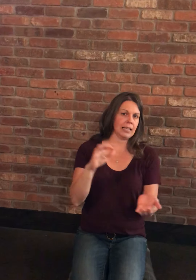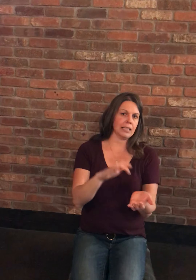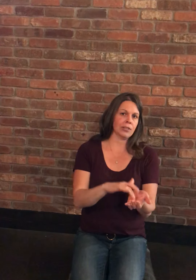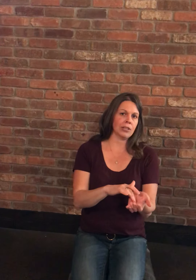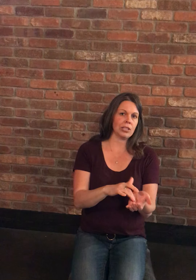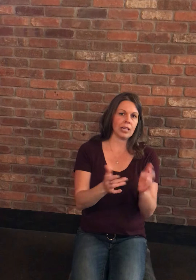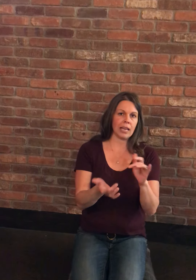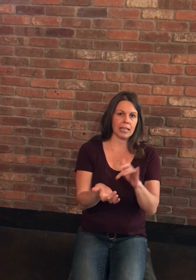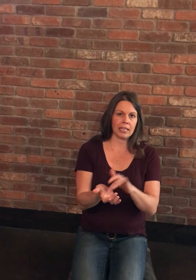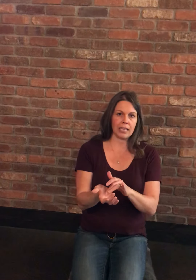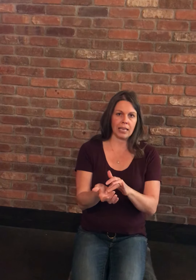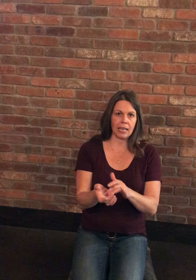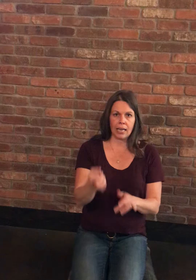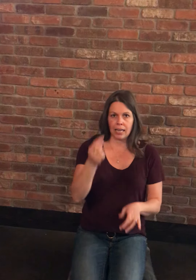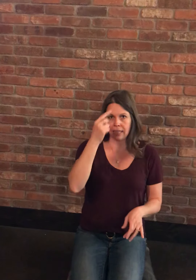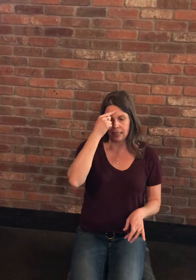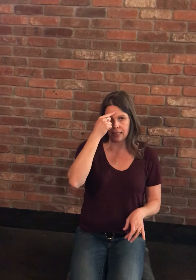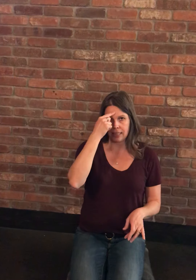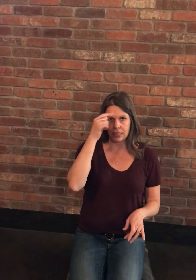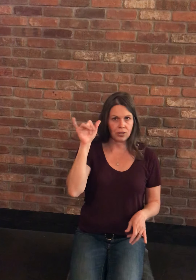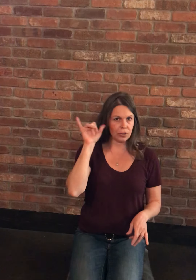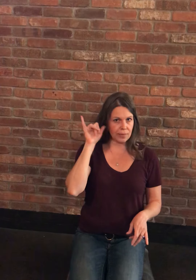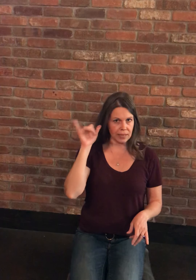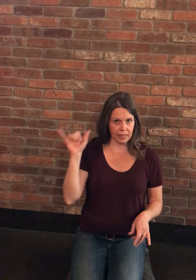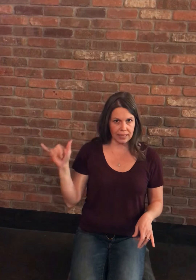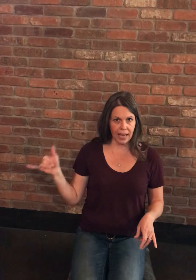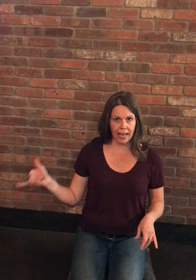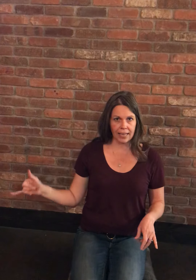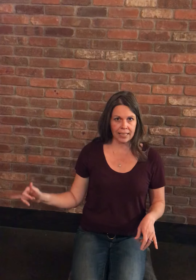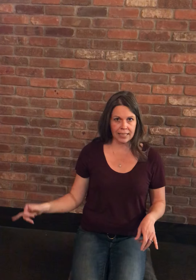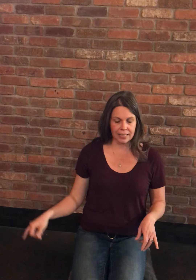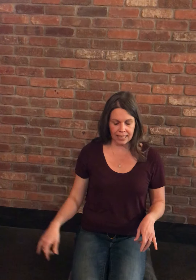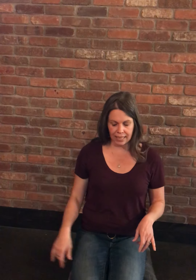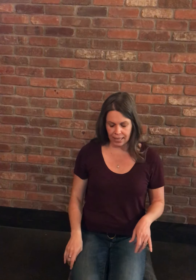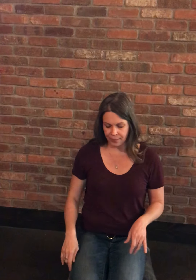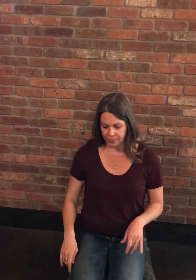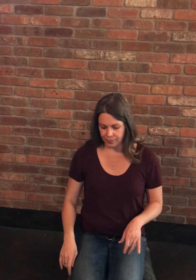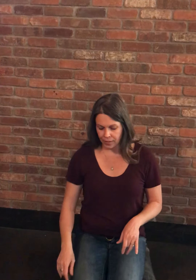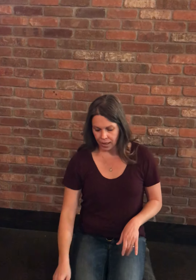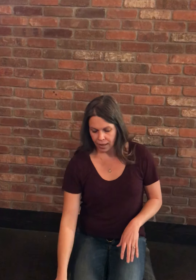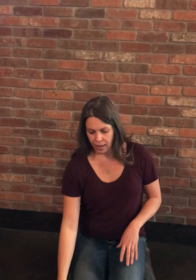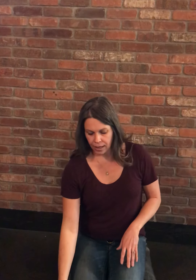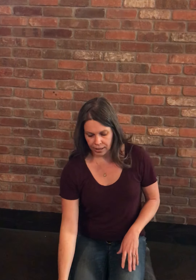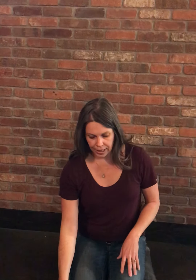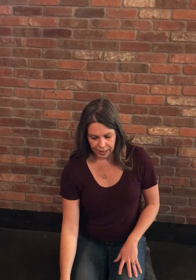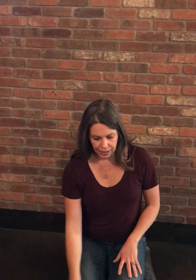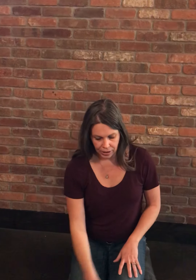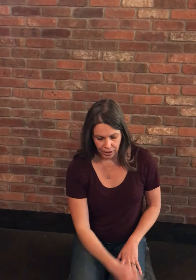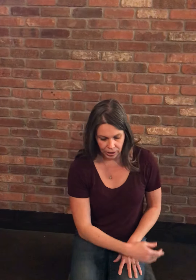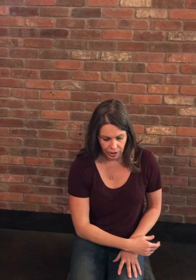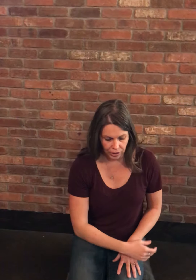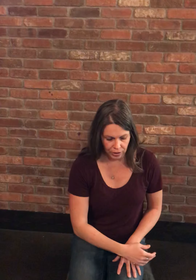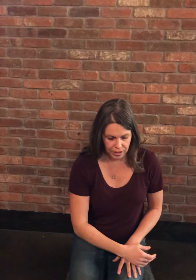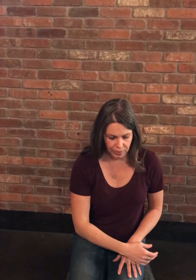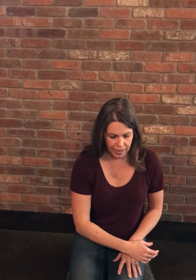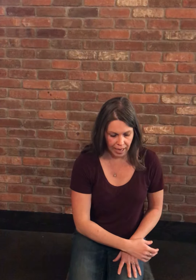legalizes Christianity. India's Gupta dynasty. All right, going to week